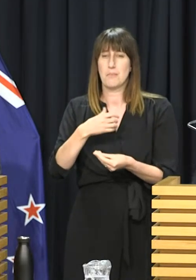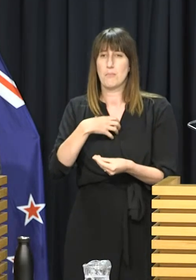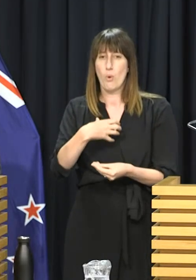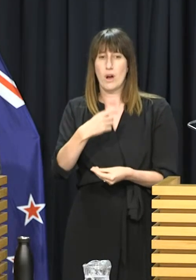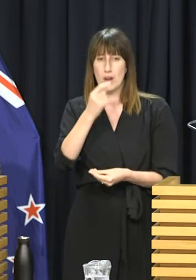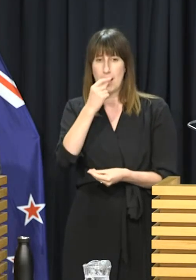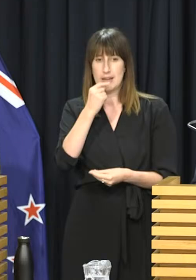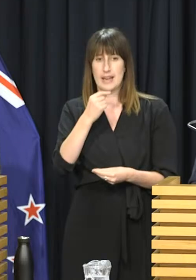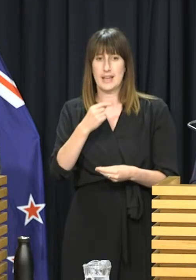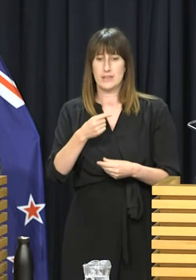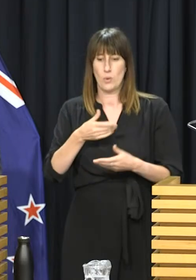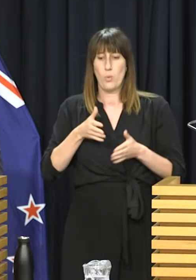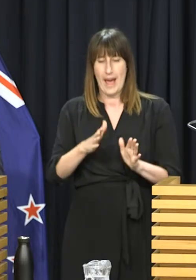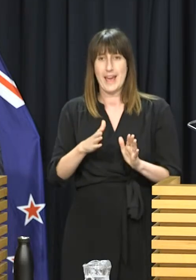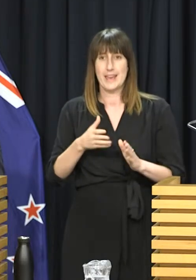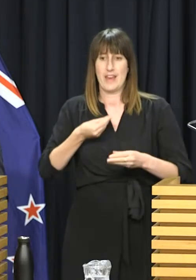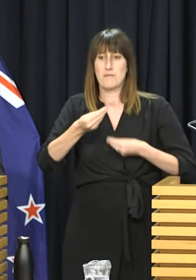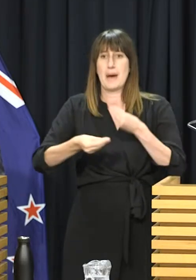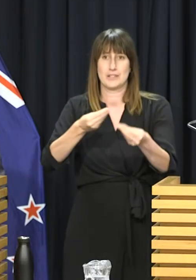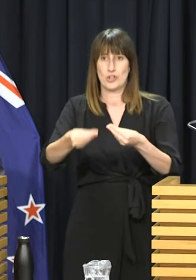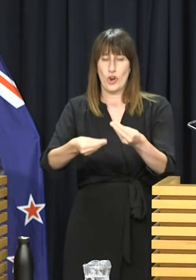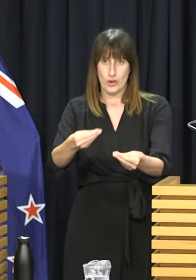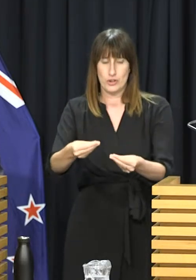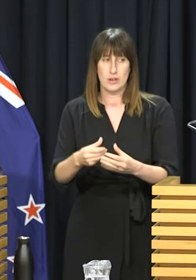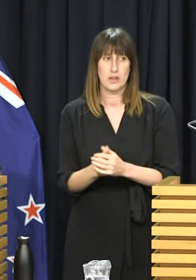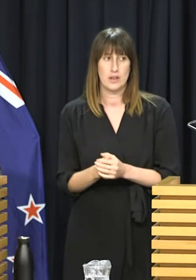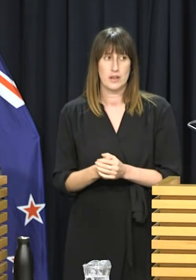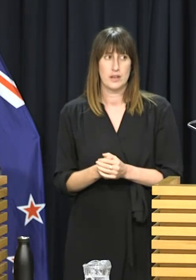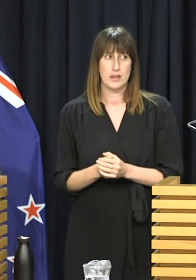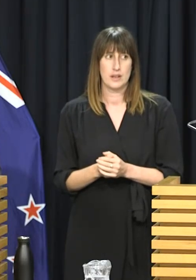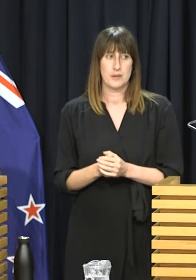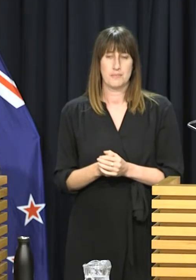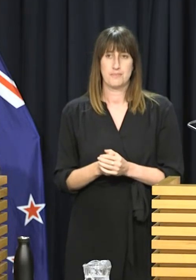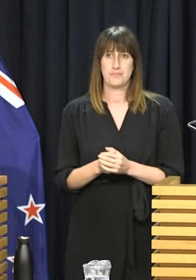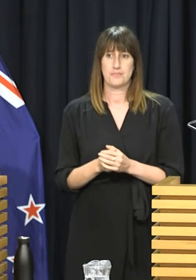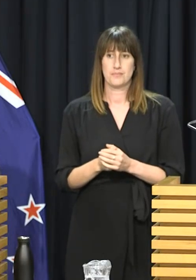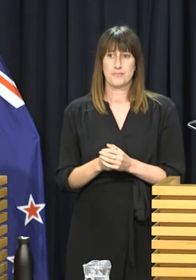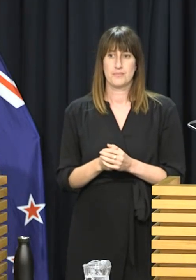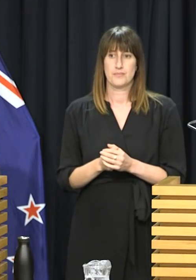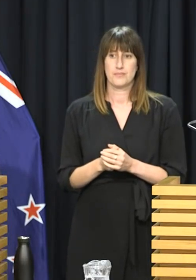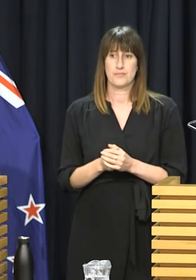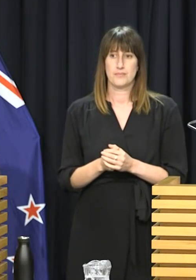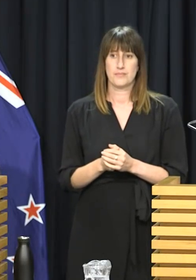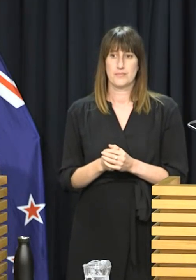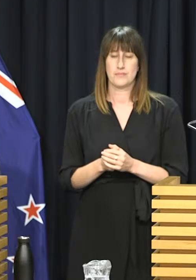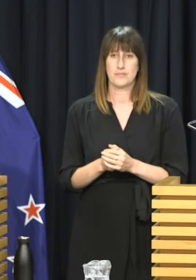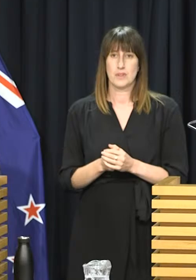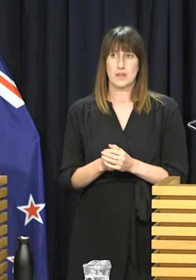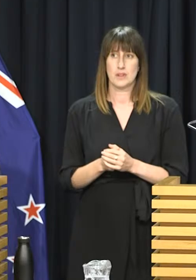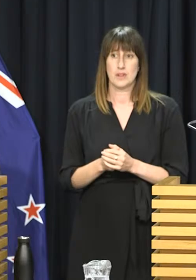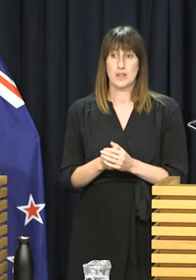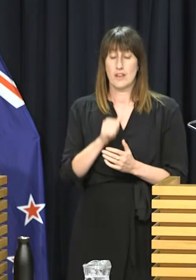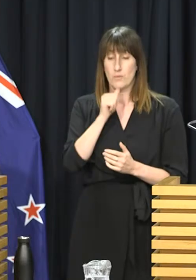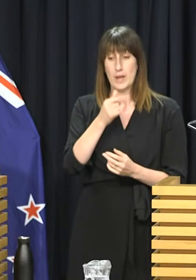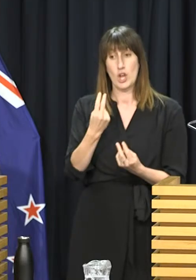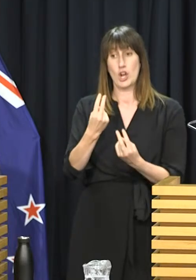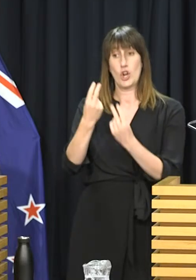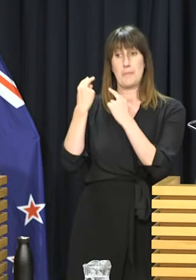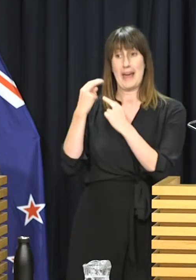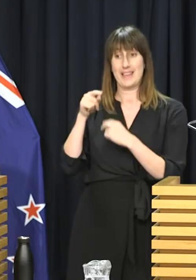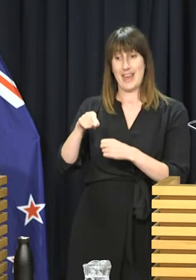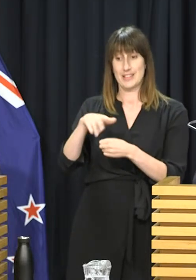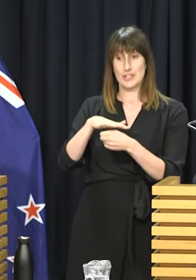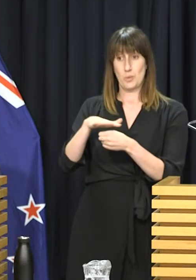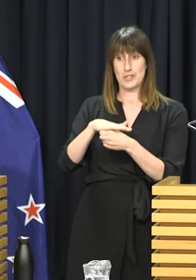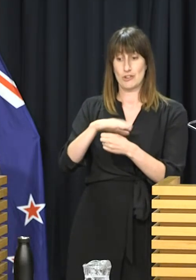then retrospectively go back, knowing what we know now, it was probably more likely that the person who we initially